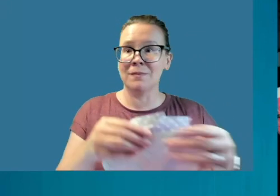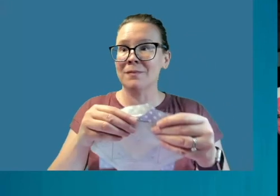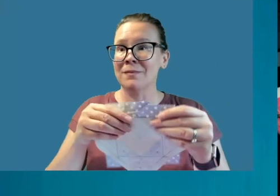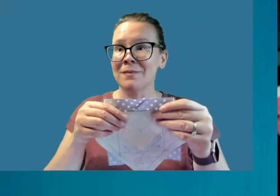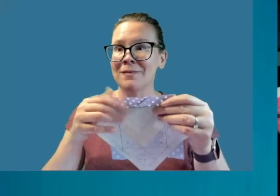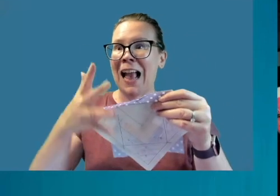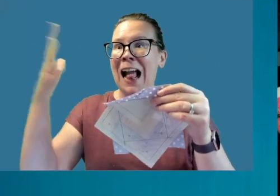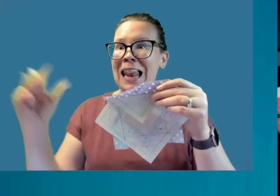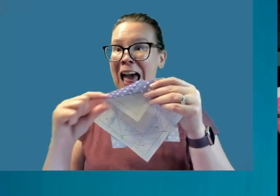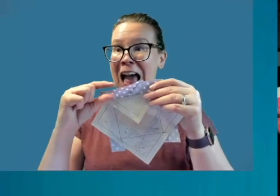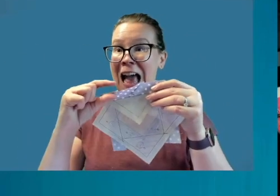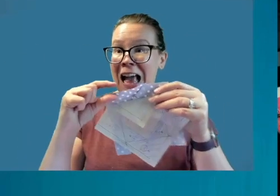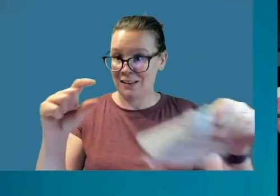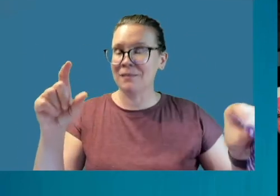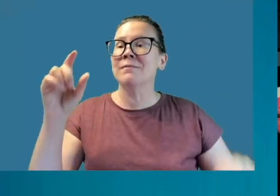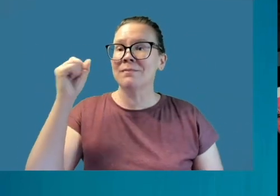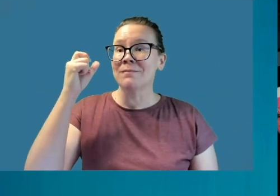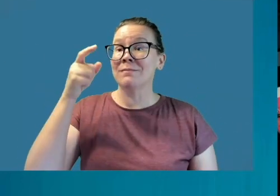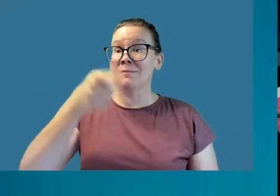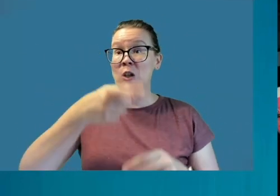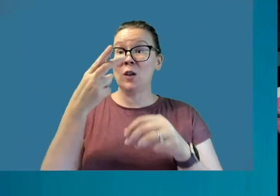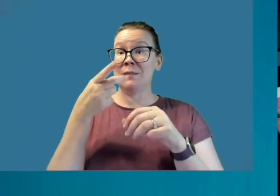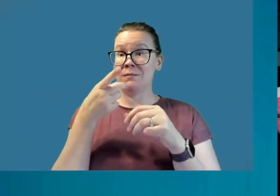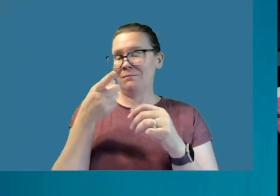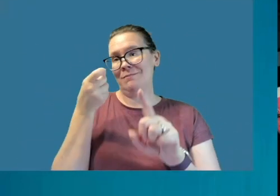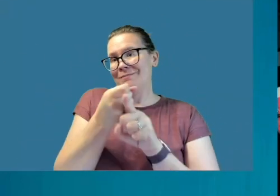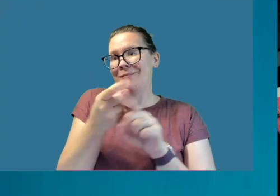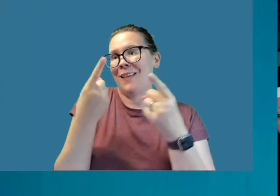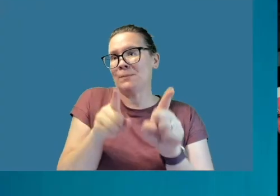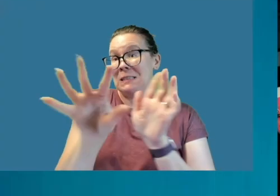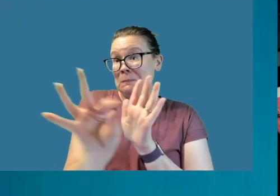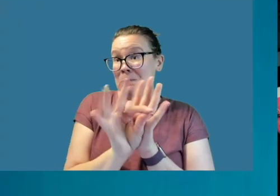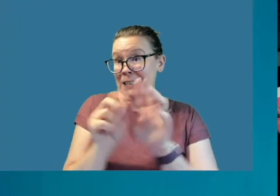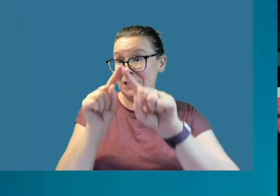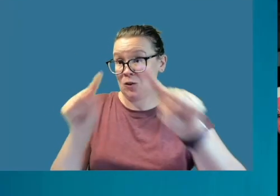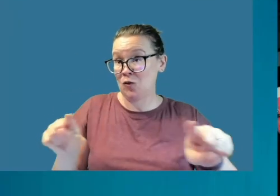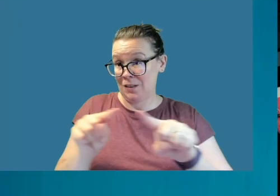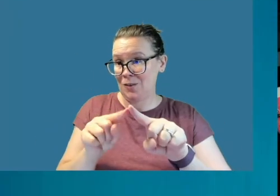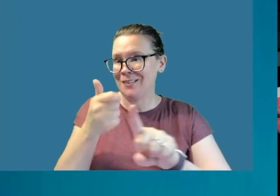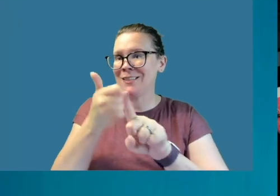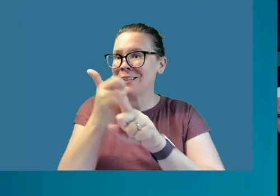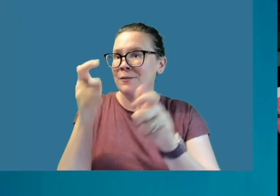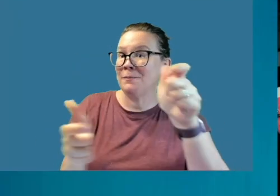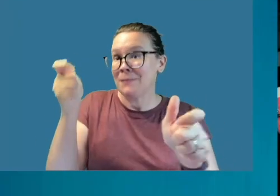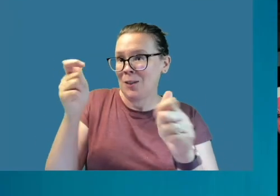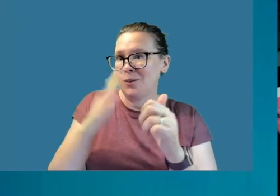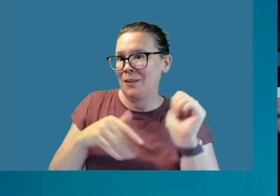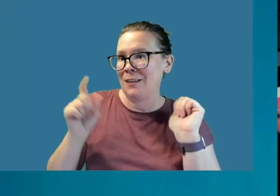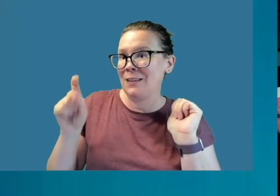back on mine, because my polka dotted fabric was cut so generously, there's a huge amount of overhang